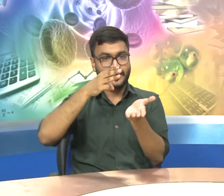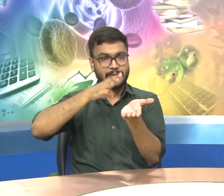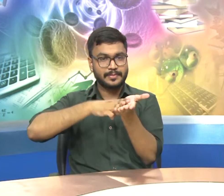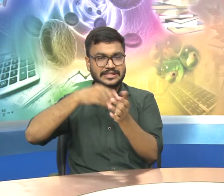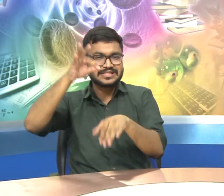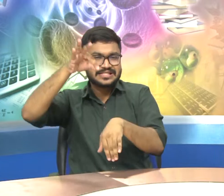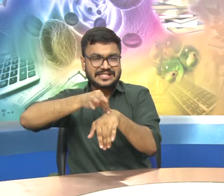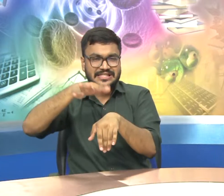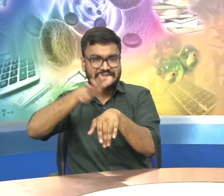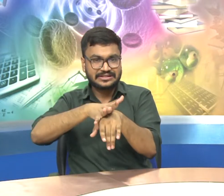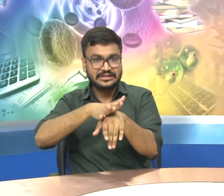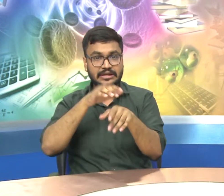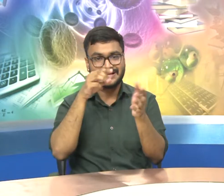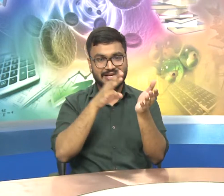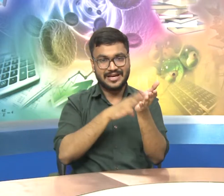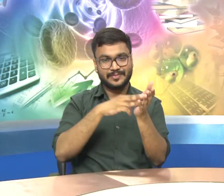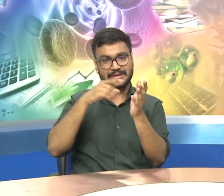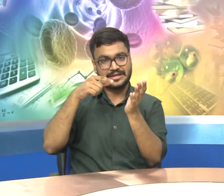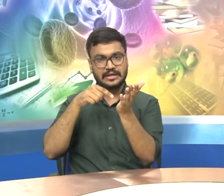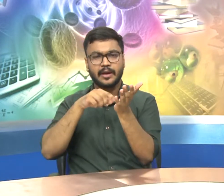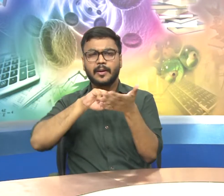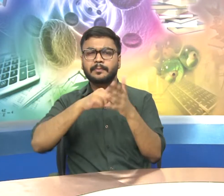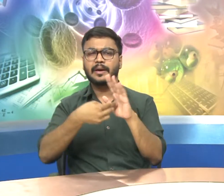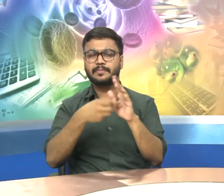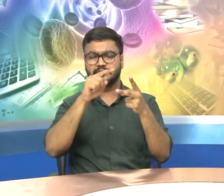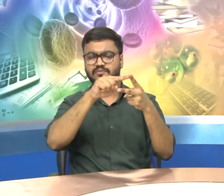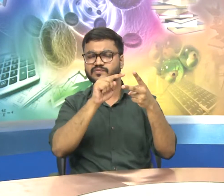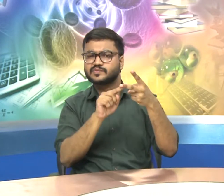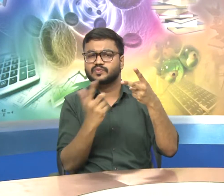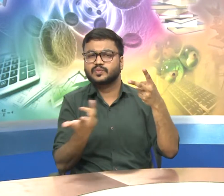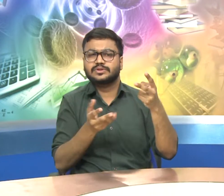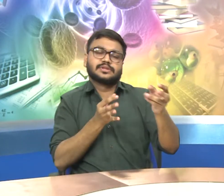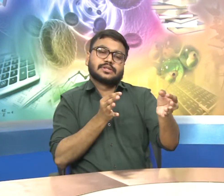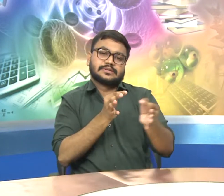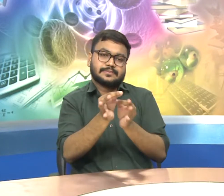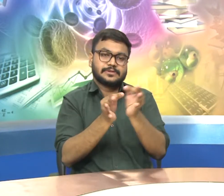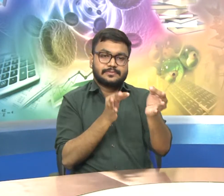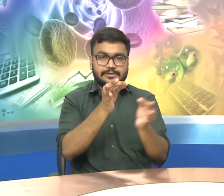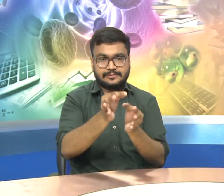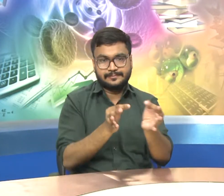and second, mosquitoes become resistant to insecticides.